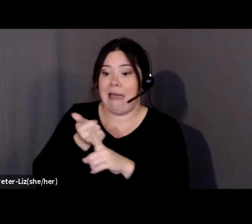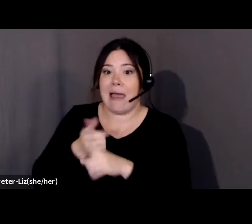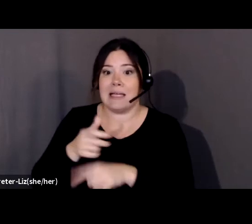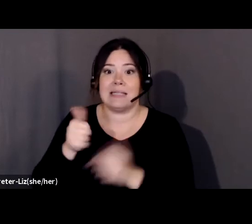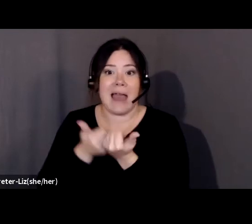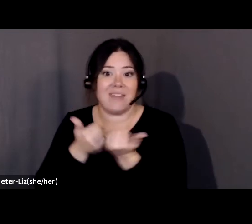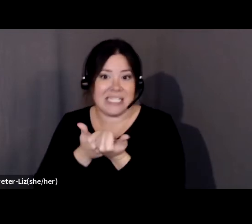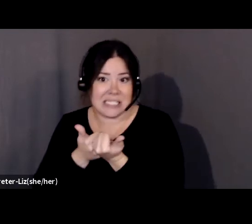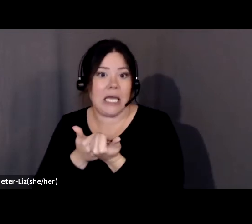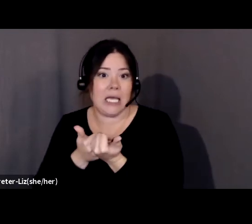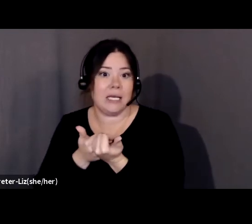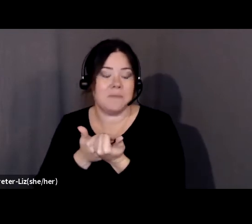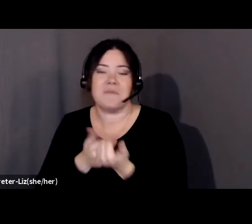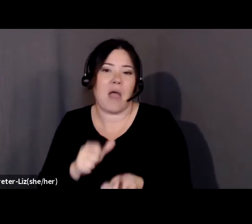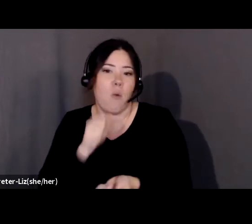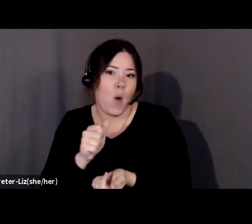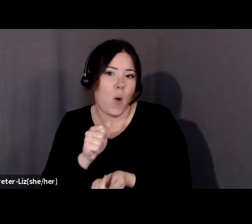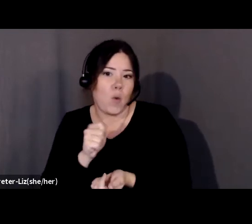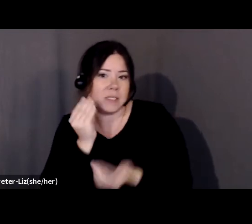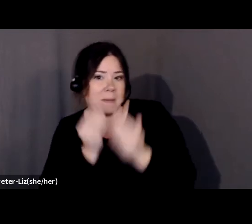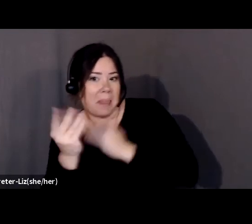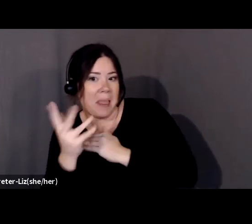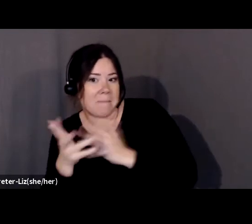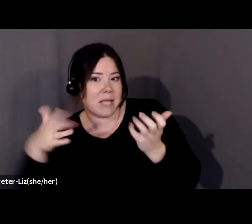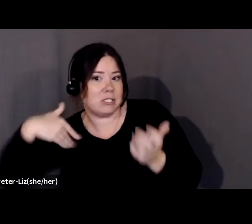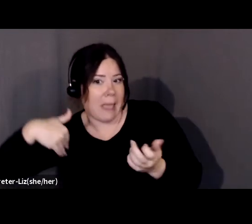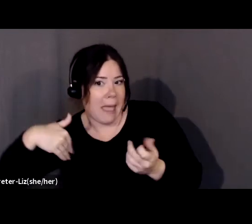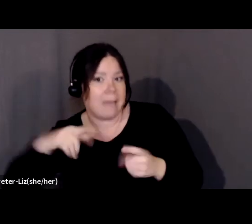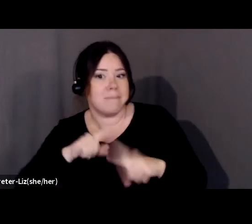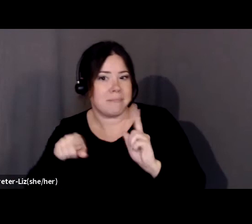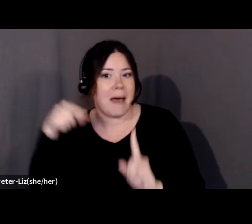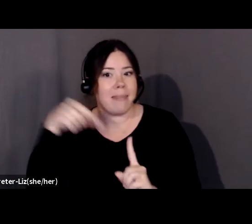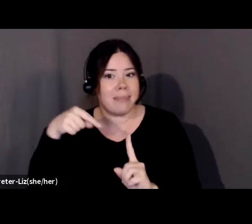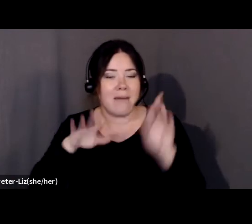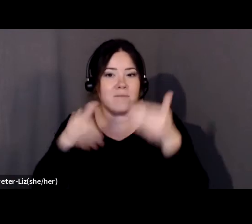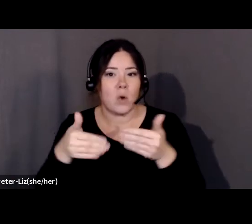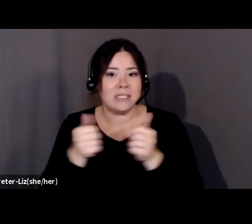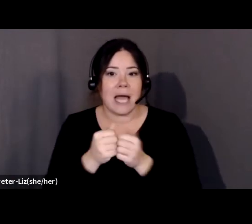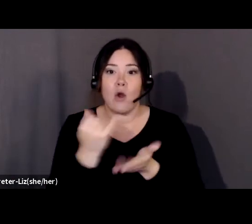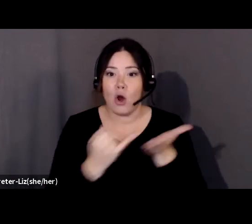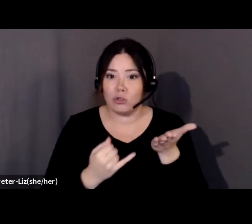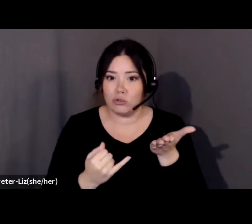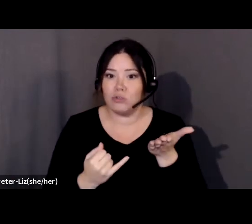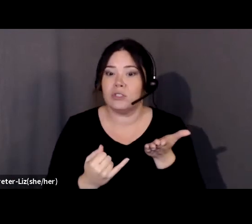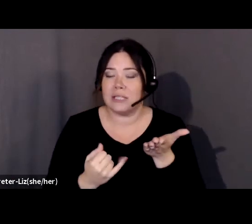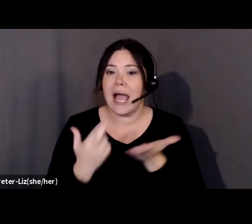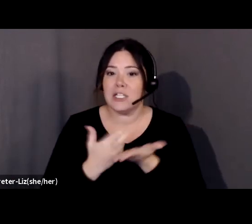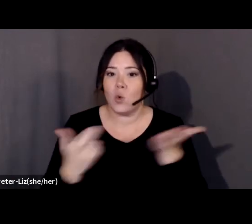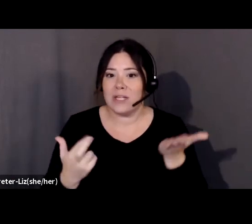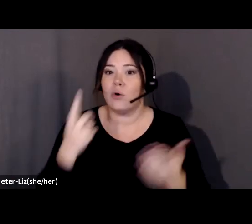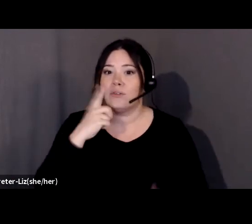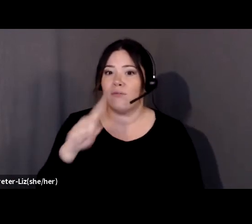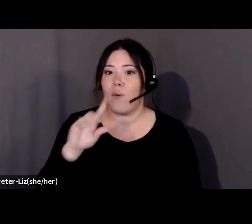I won't give away too much about that yet, but that was talking about art as a resource for disabled